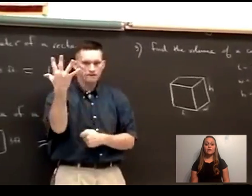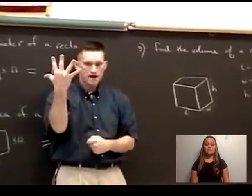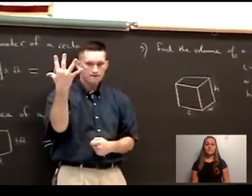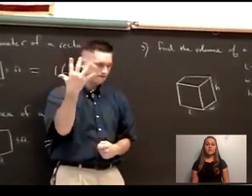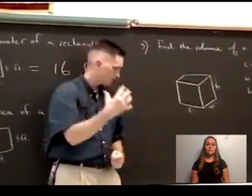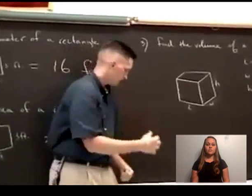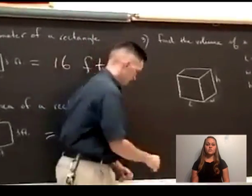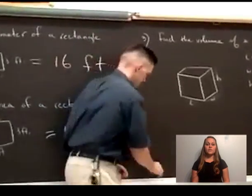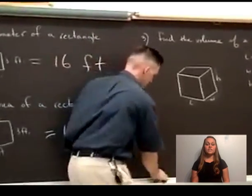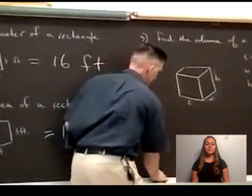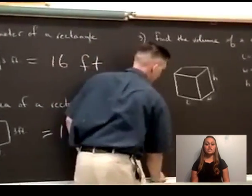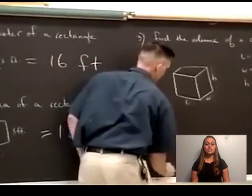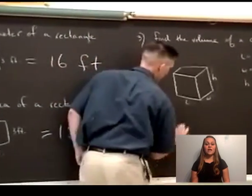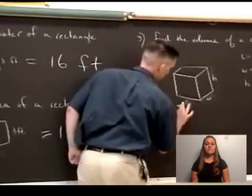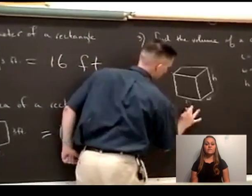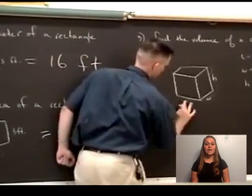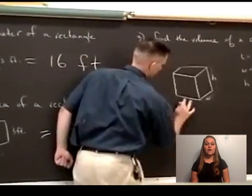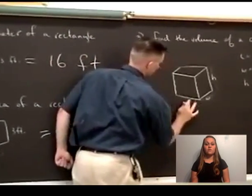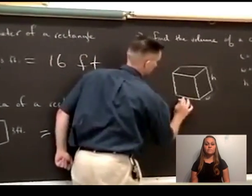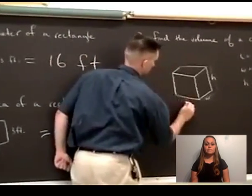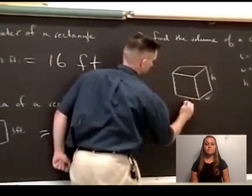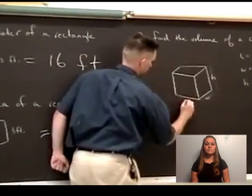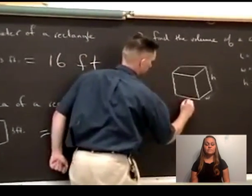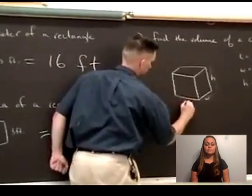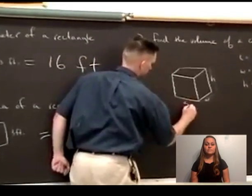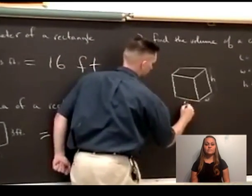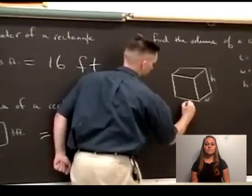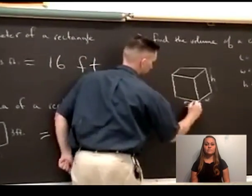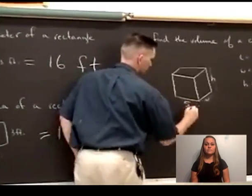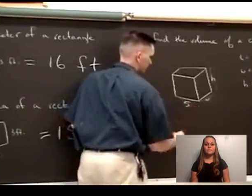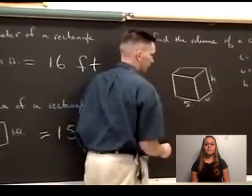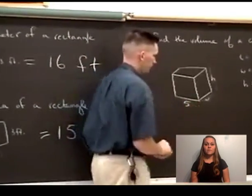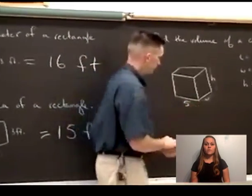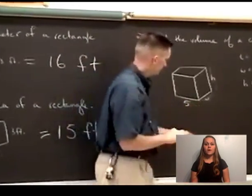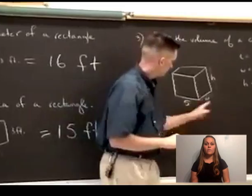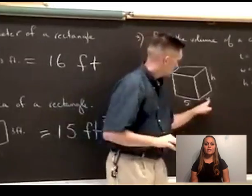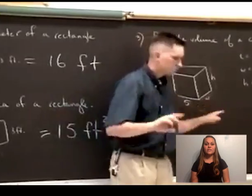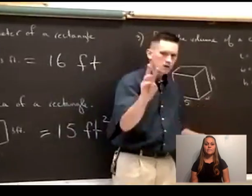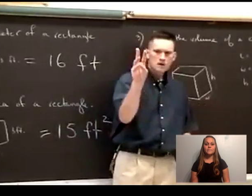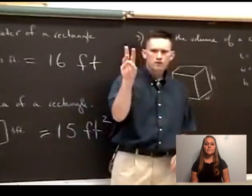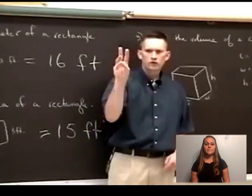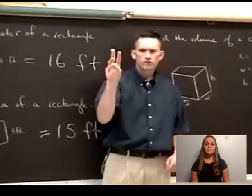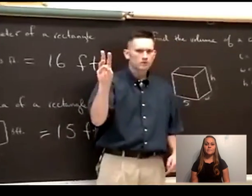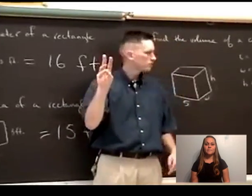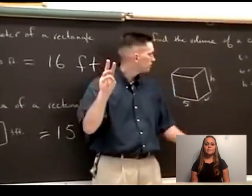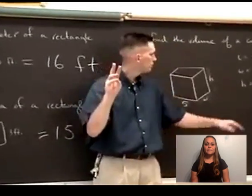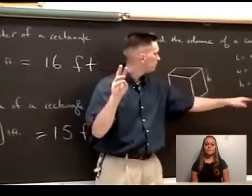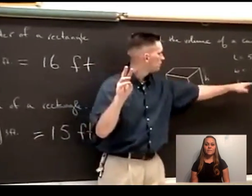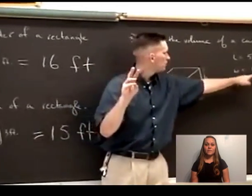Right, we're given the number, so we need to change it out for the L. What about width?